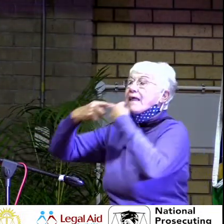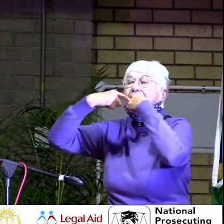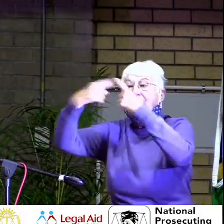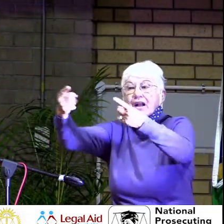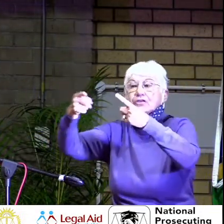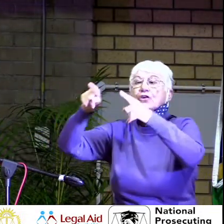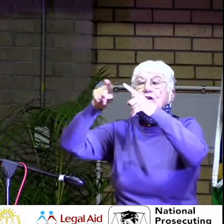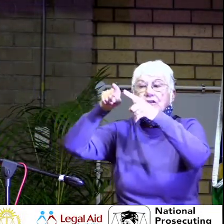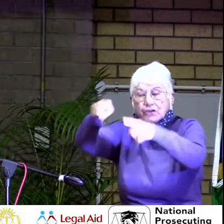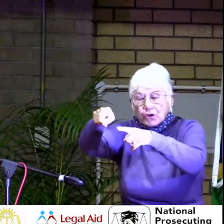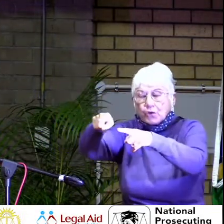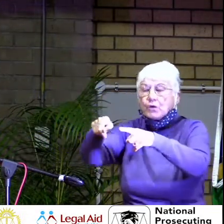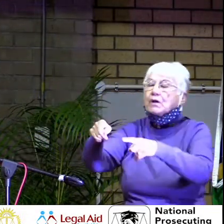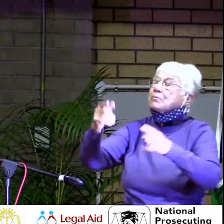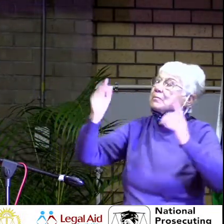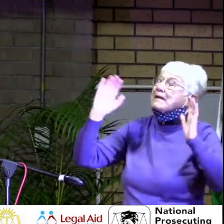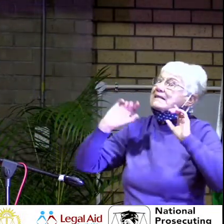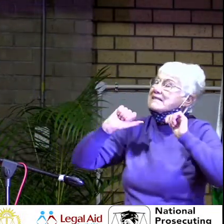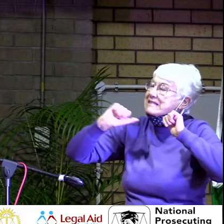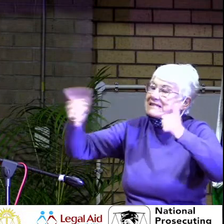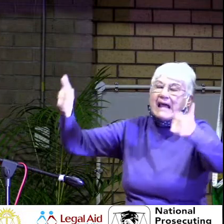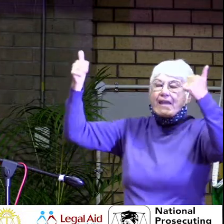you. Thank you very much.